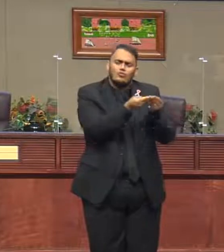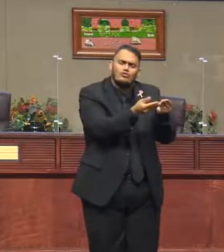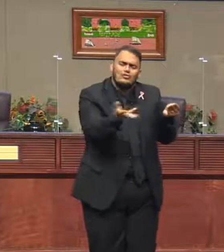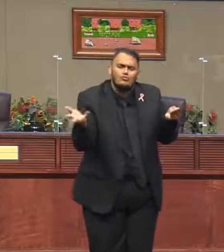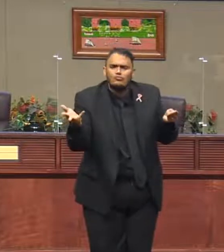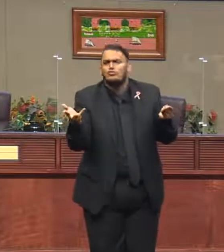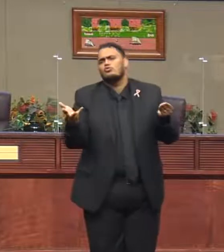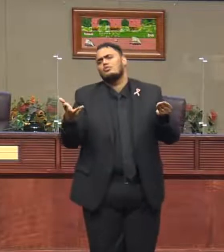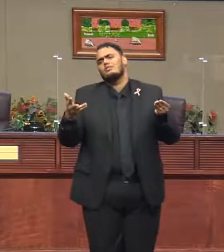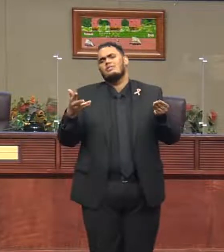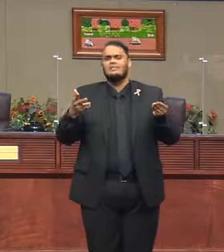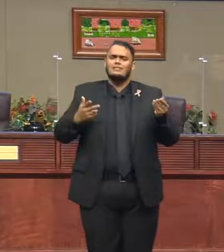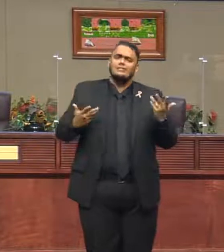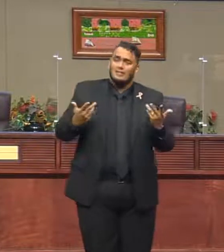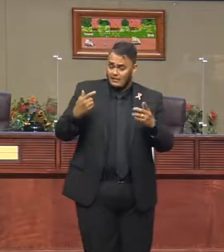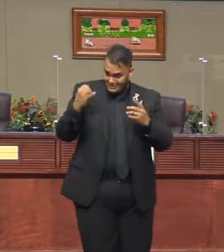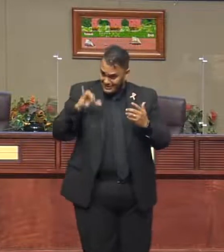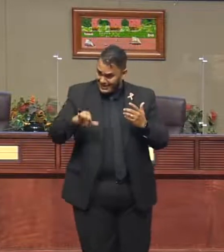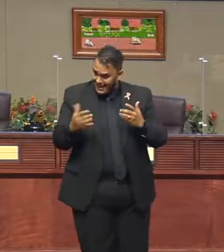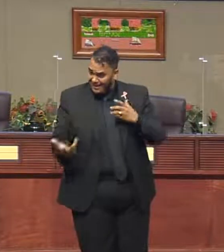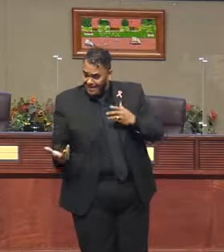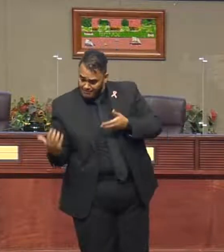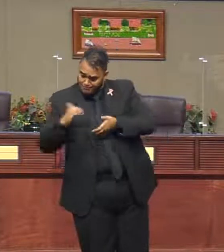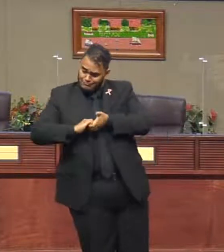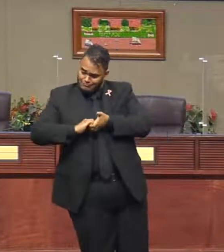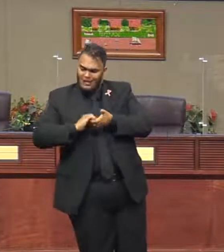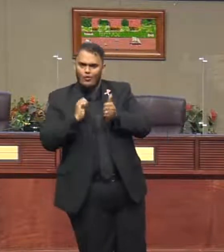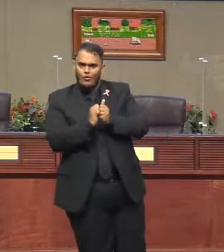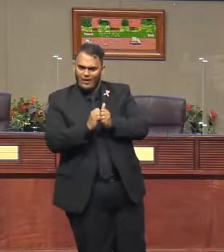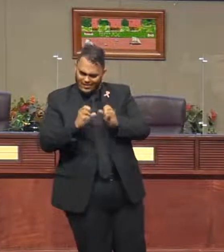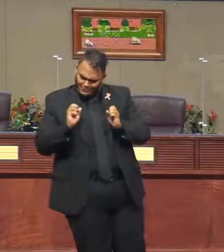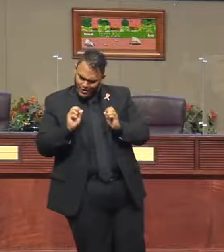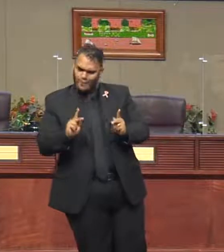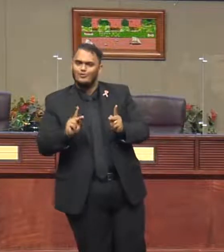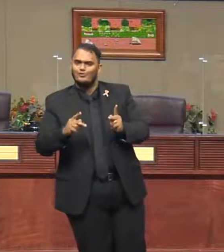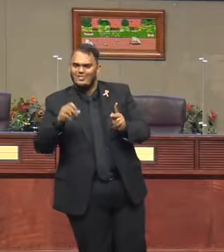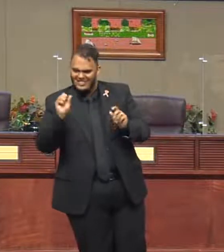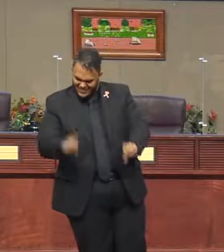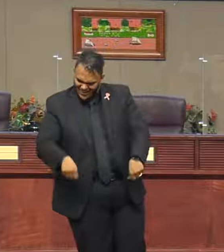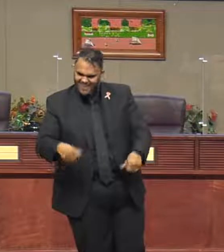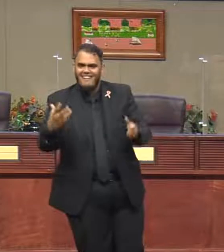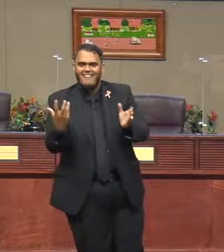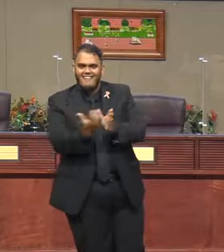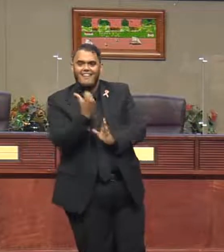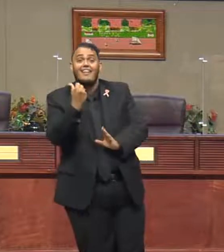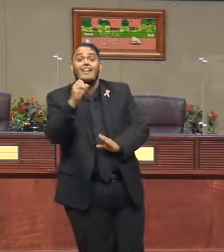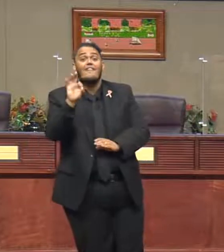with opportunities to get a free